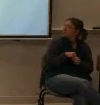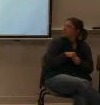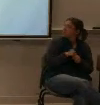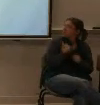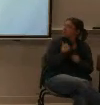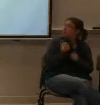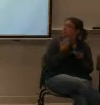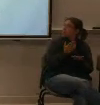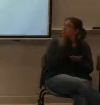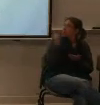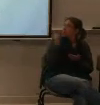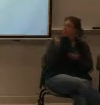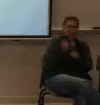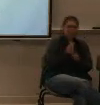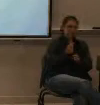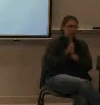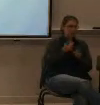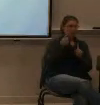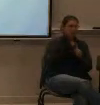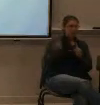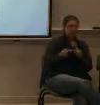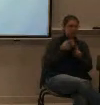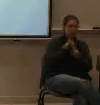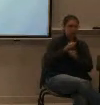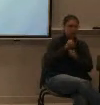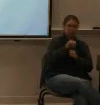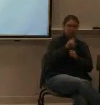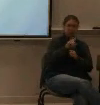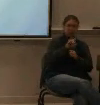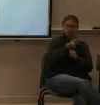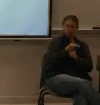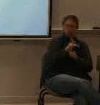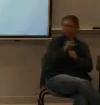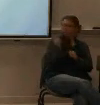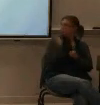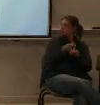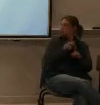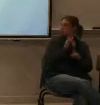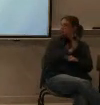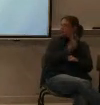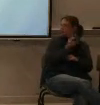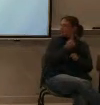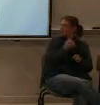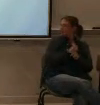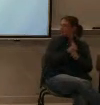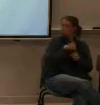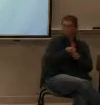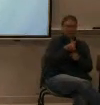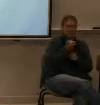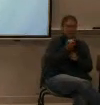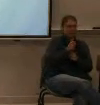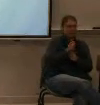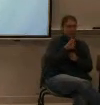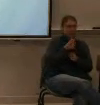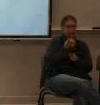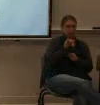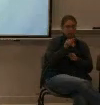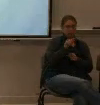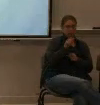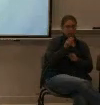So we have here an annual cycle of silicon, and this is from a series of about 50 years in Lake Windermere in